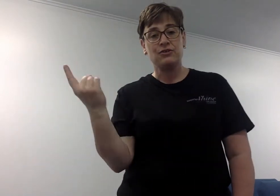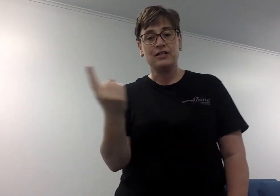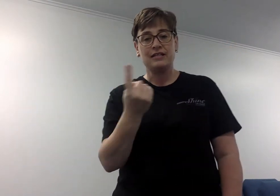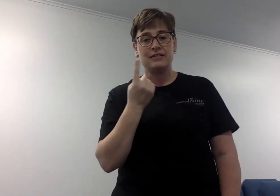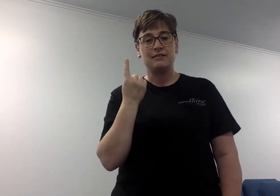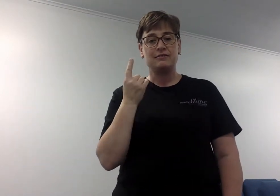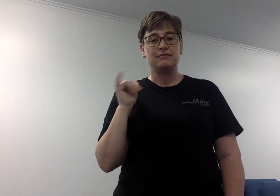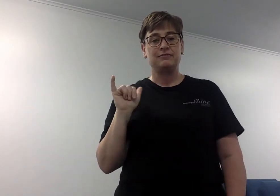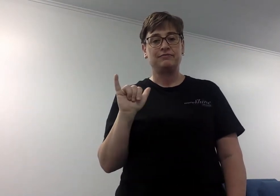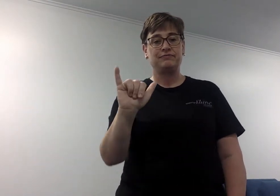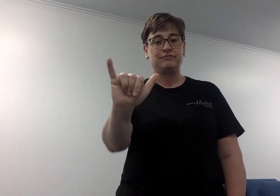it.